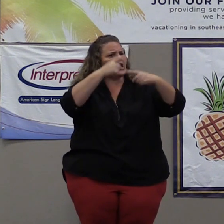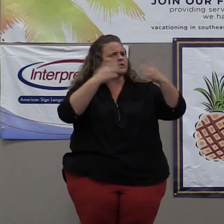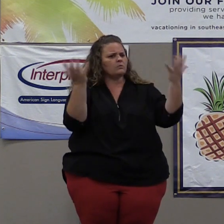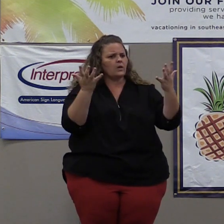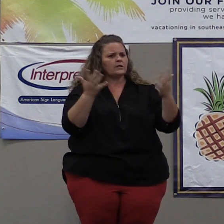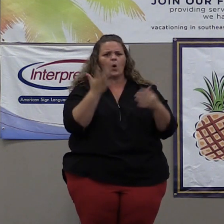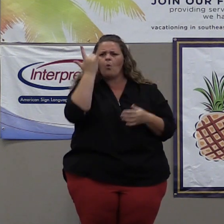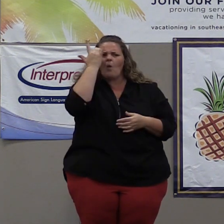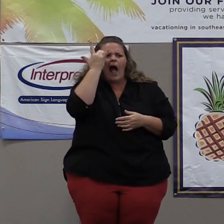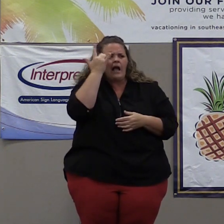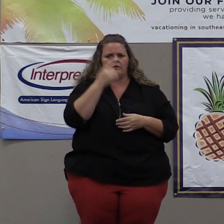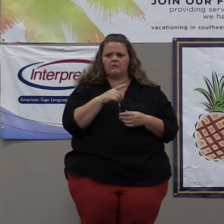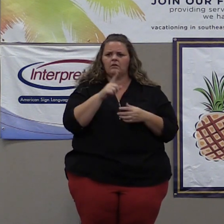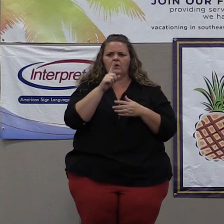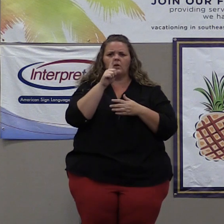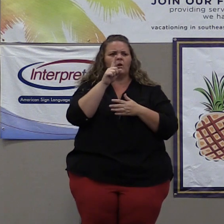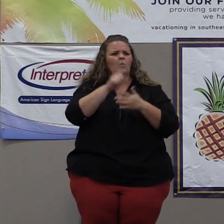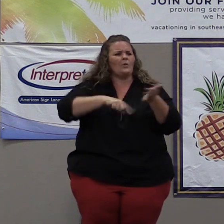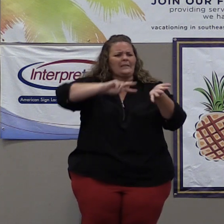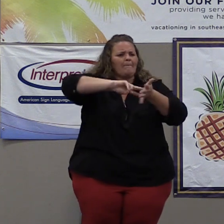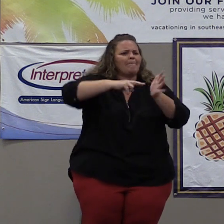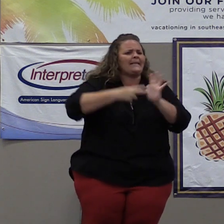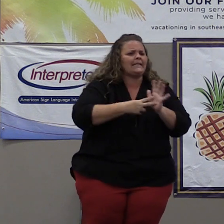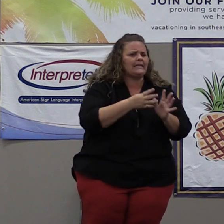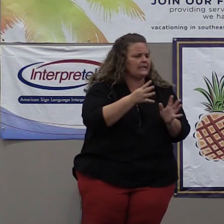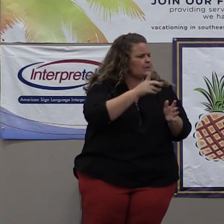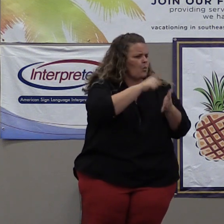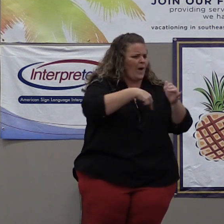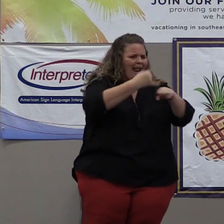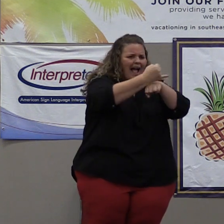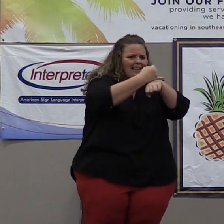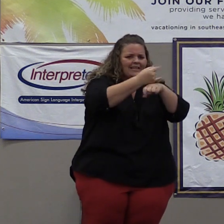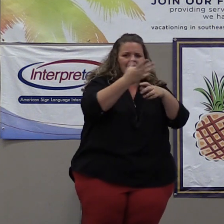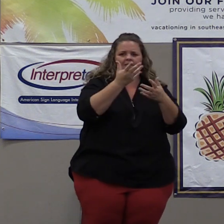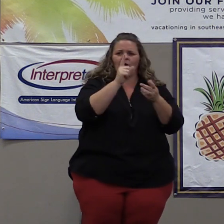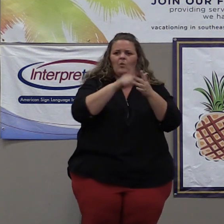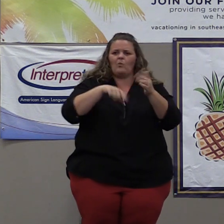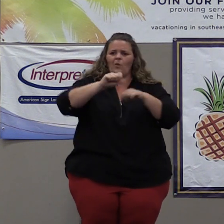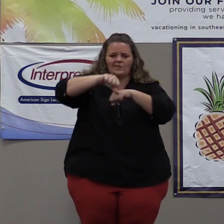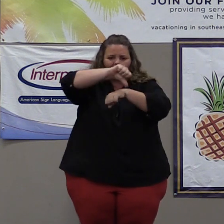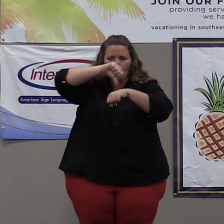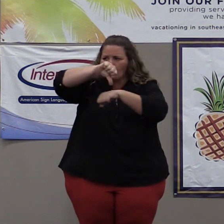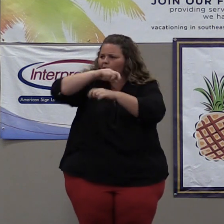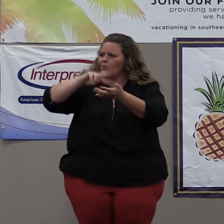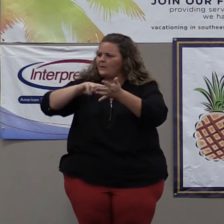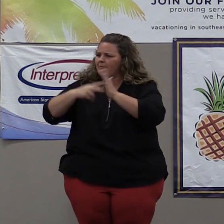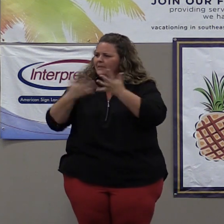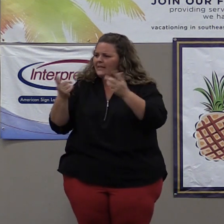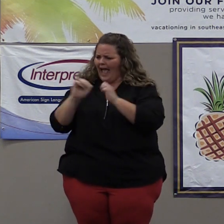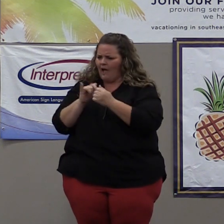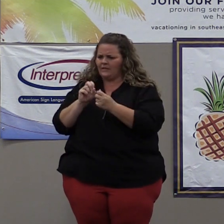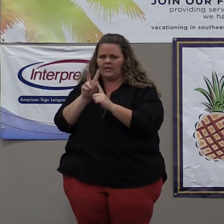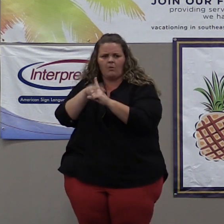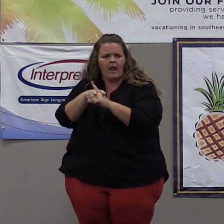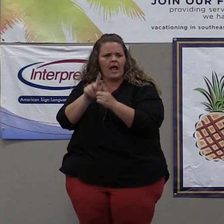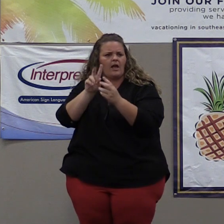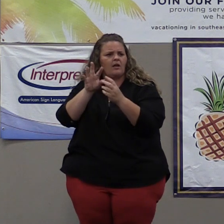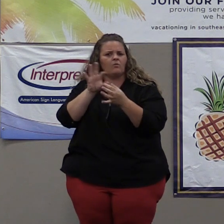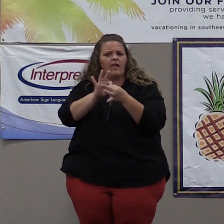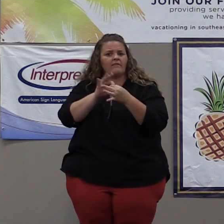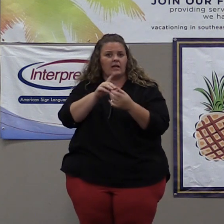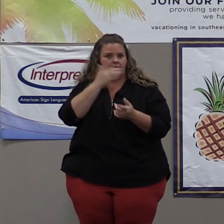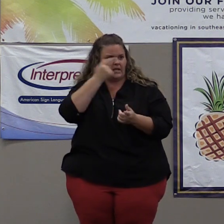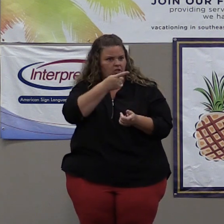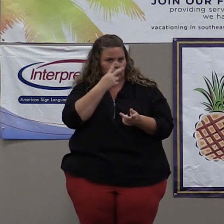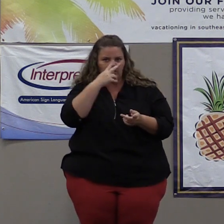Why are they signed that way? What does Tornado Alley mean? What's an island? What's a continent? Think, how is that pertinent? How is that relevant? You face it every